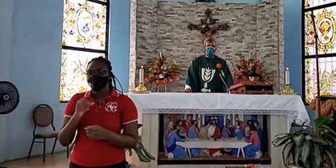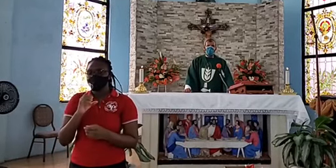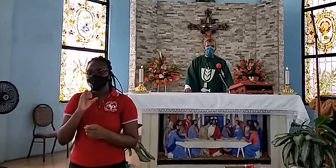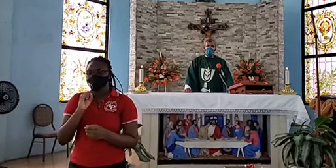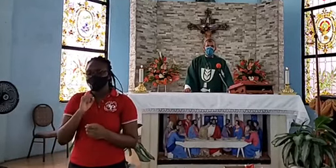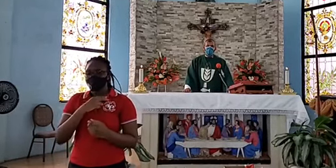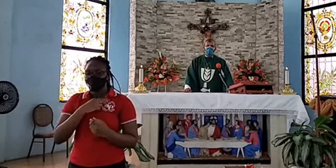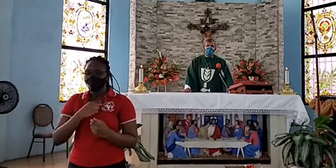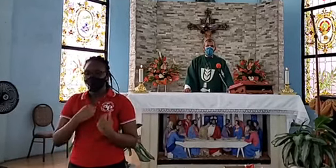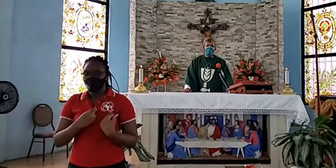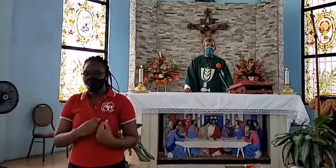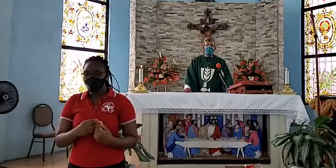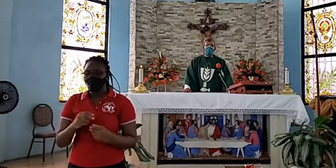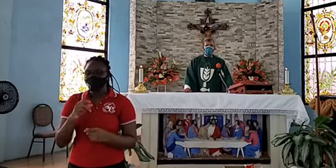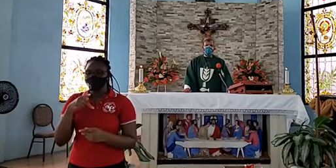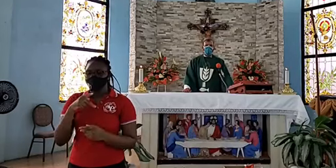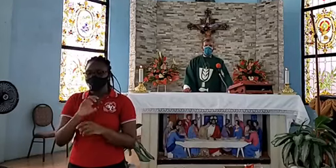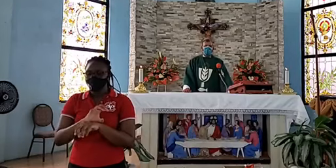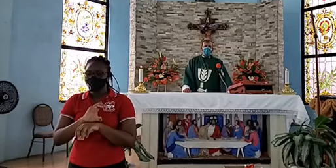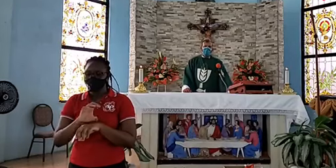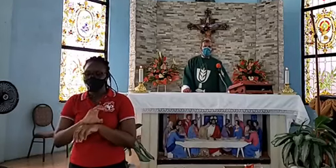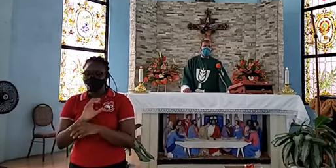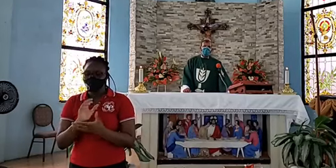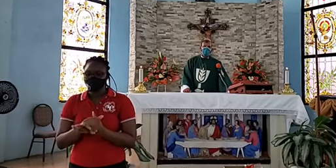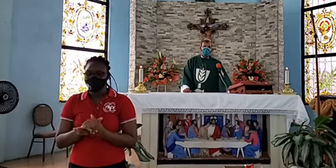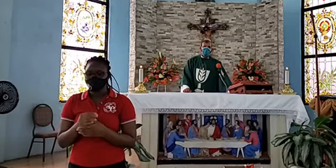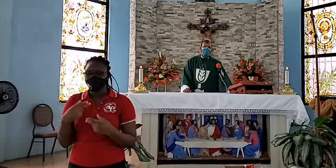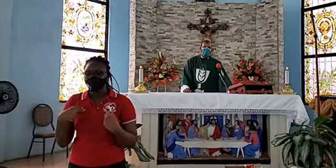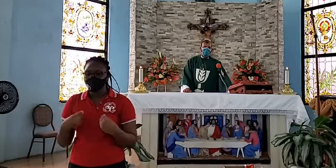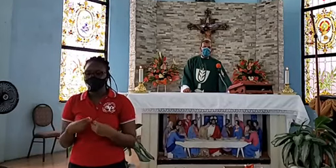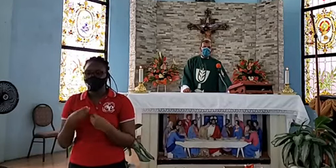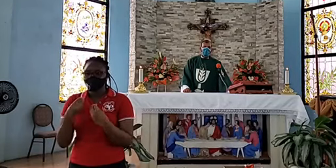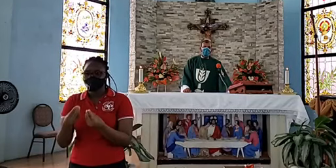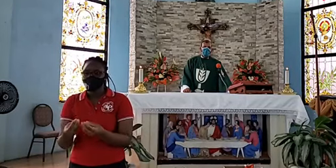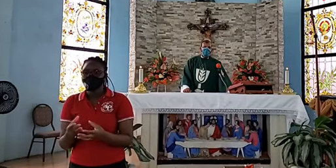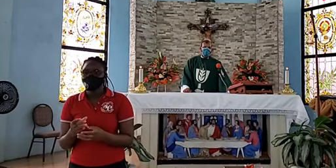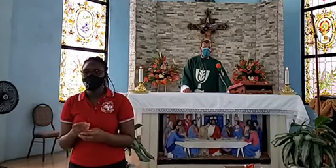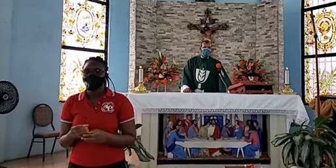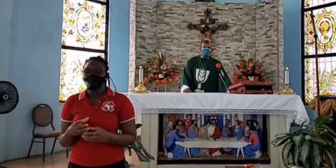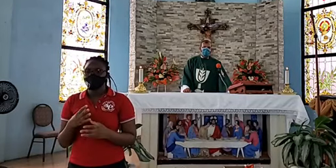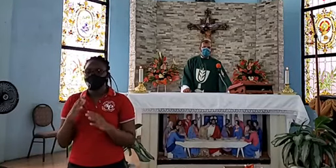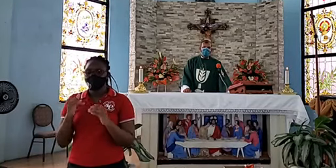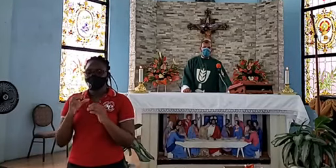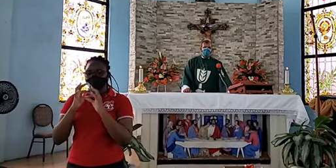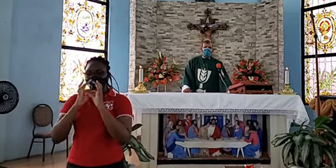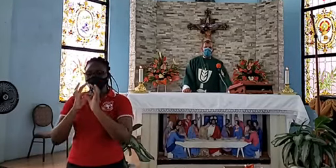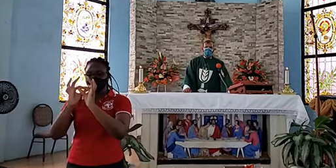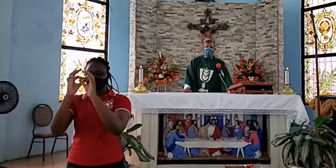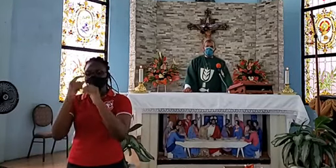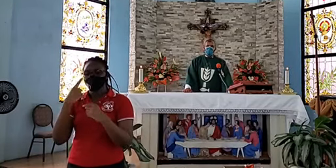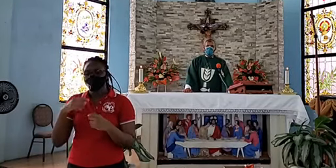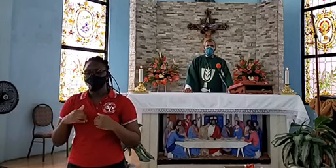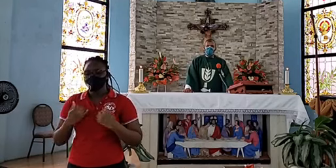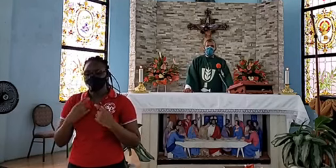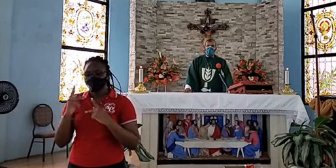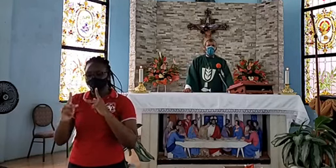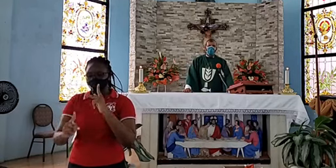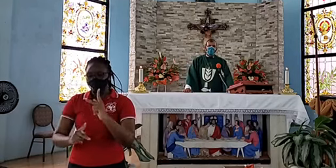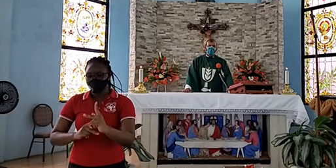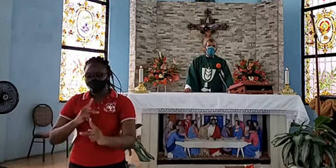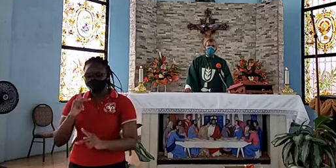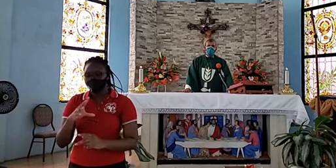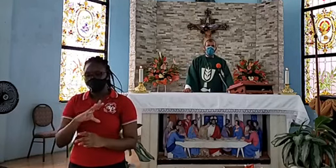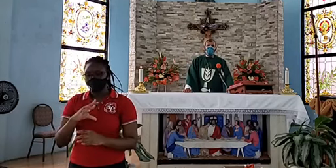Heart Parish to have the vision of having a mass for young people